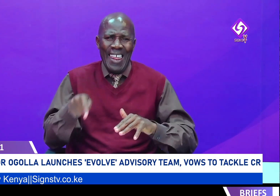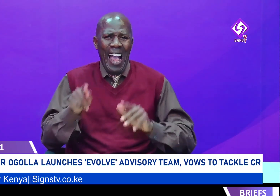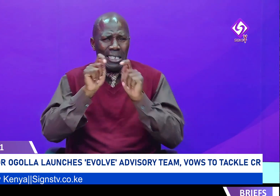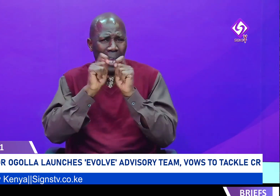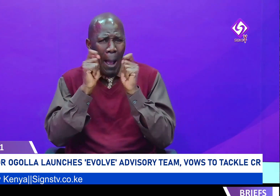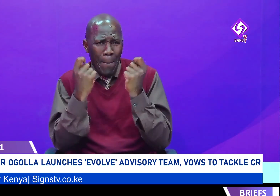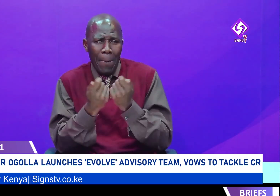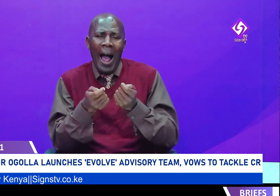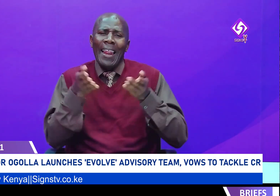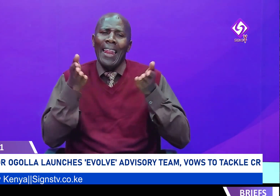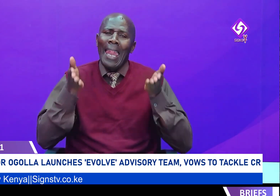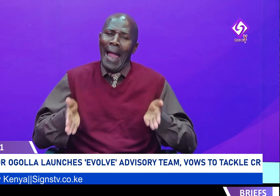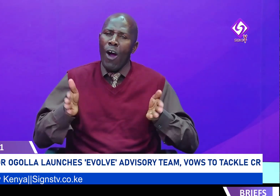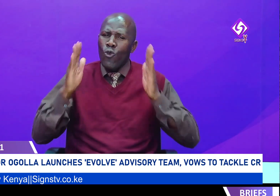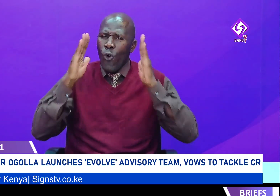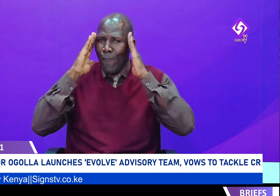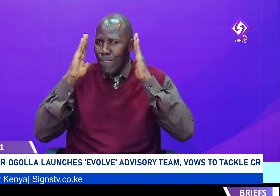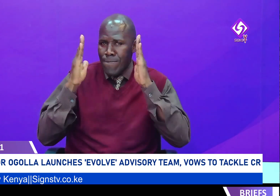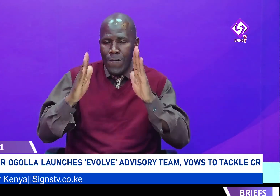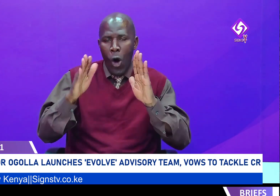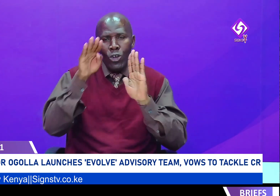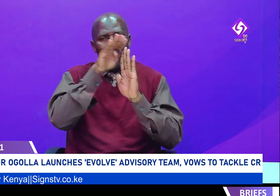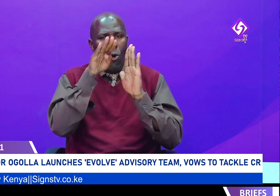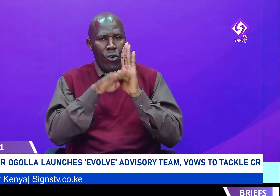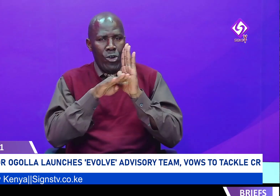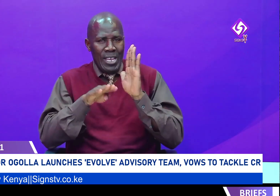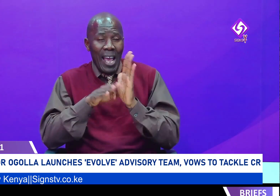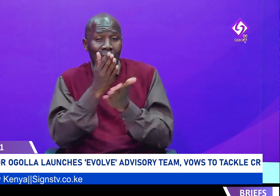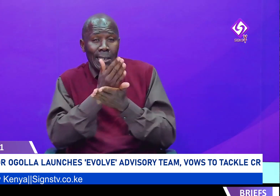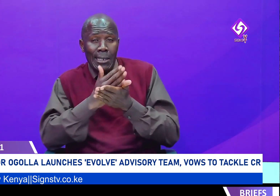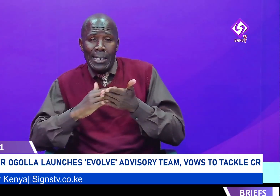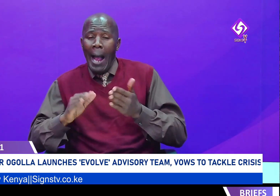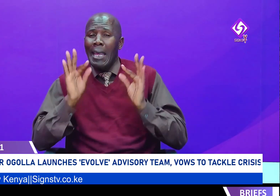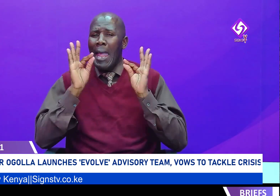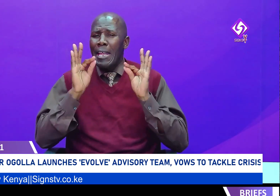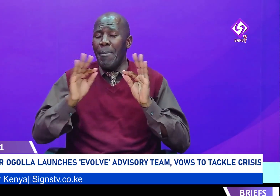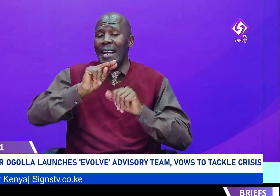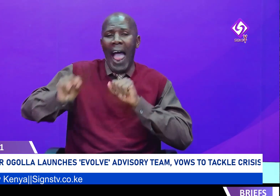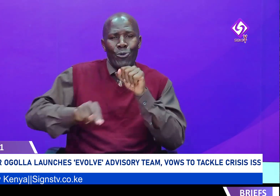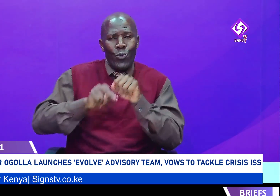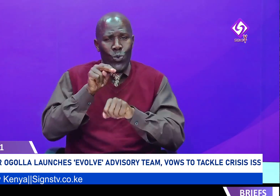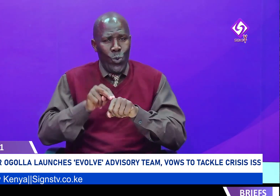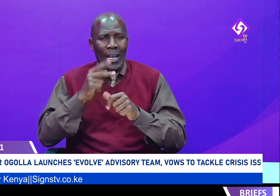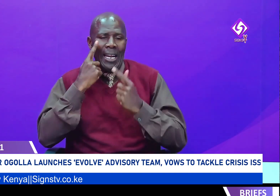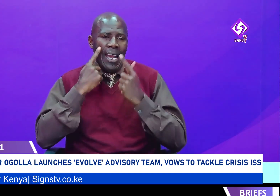has dubbed Evolve. The team's immediate focus is to address several pressing